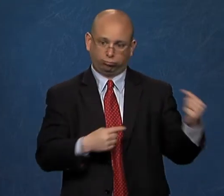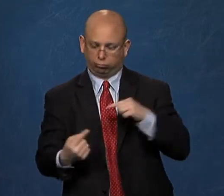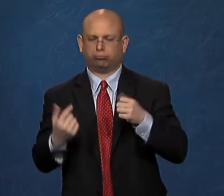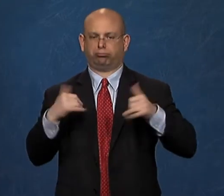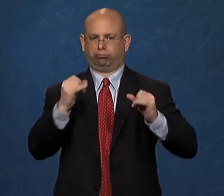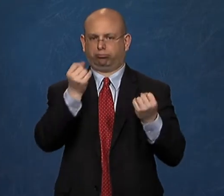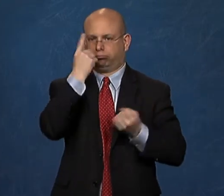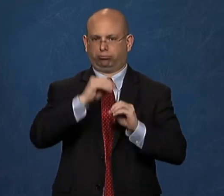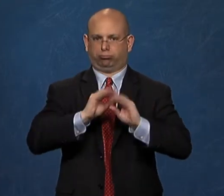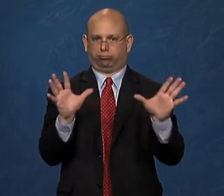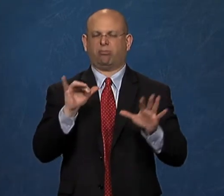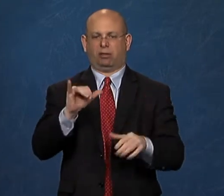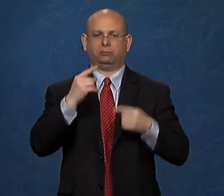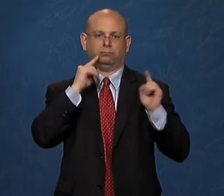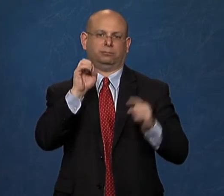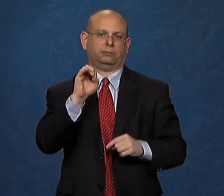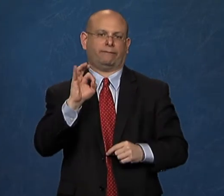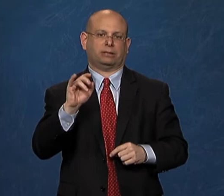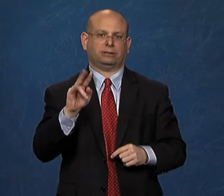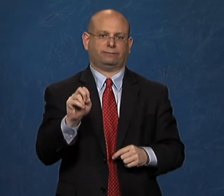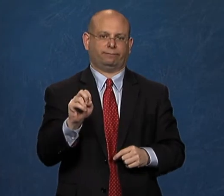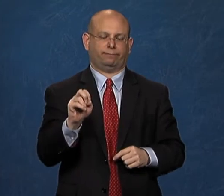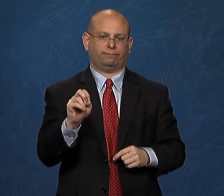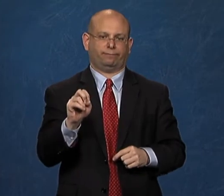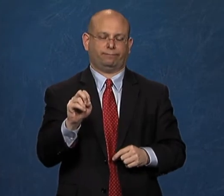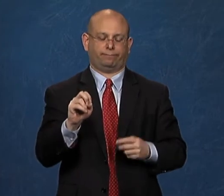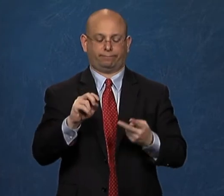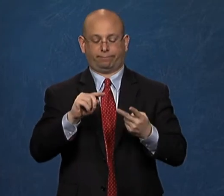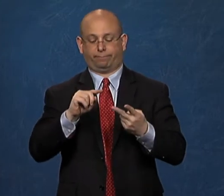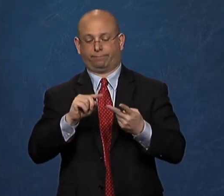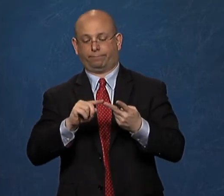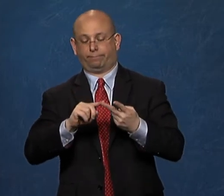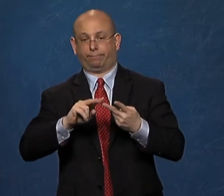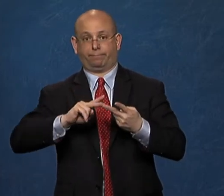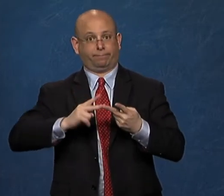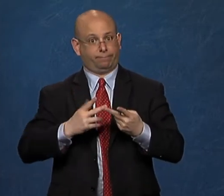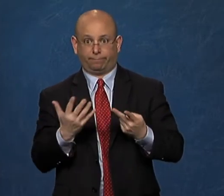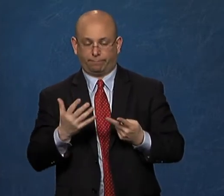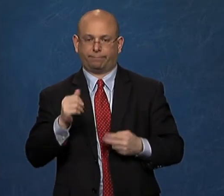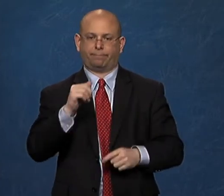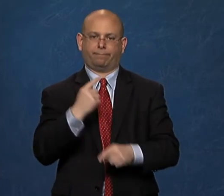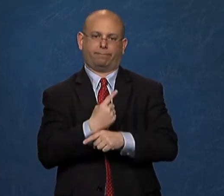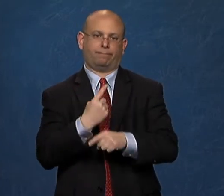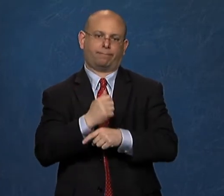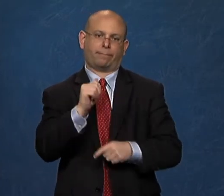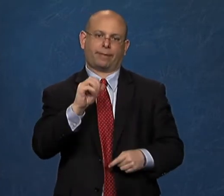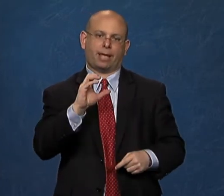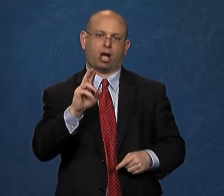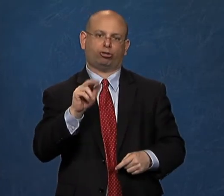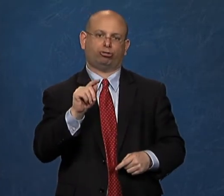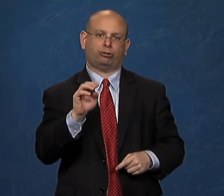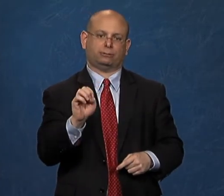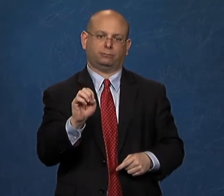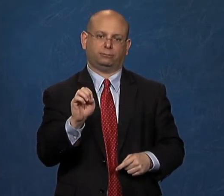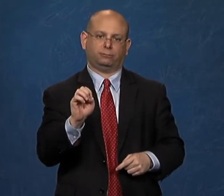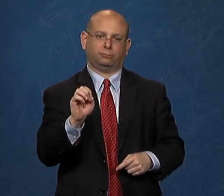parties involved. So the deaf person and the hearing person involved must be able to understand effectively what's being communicated. The second stipulation is that